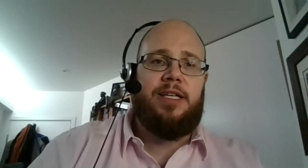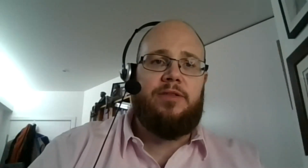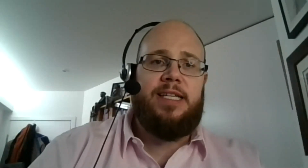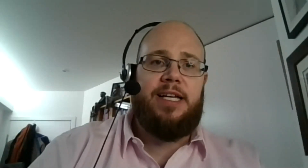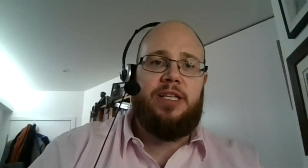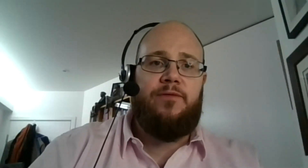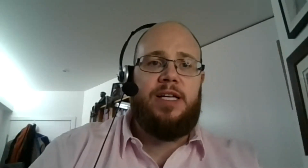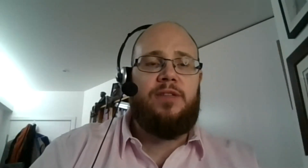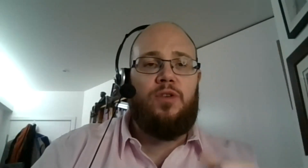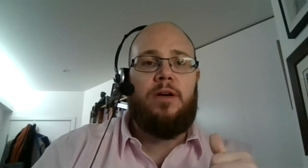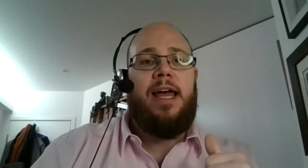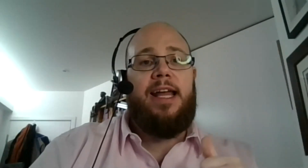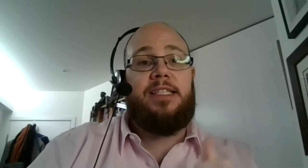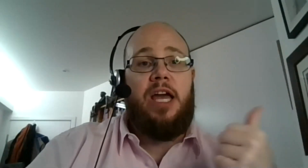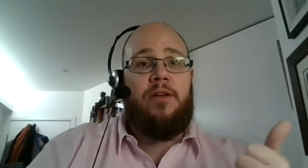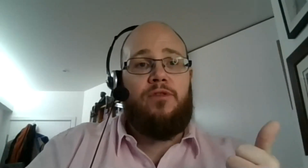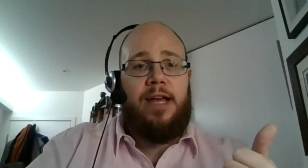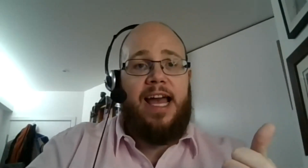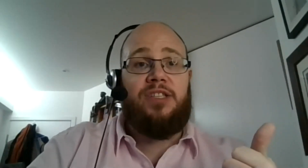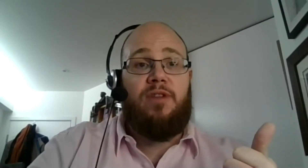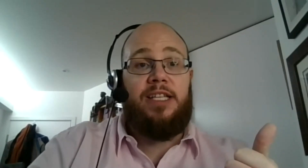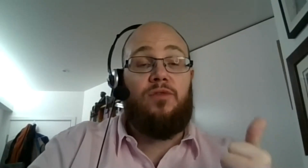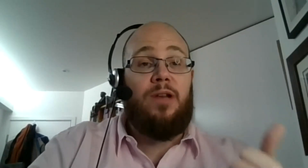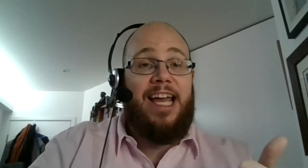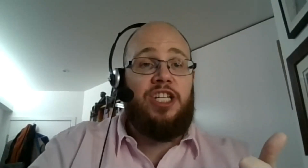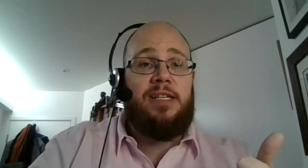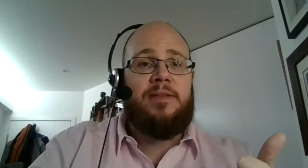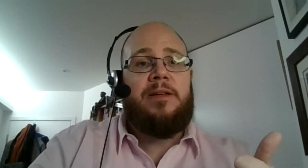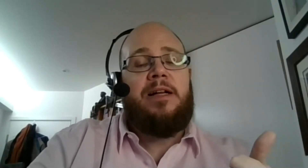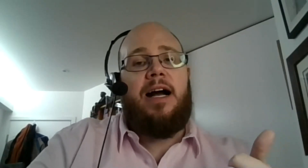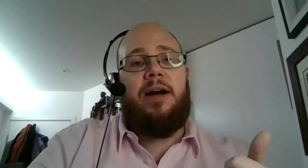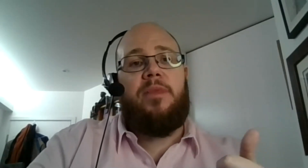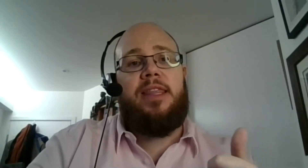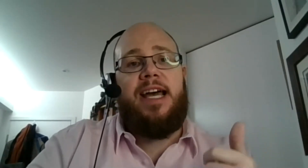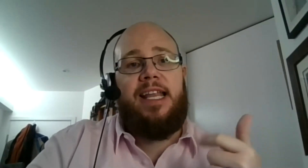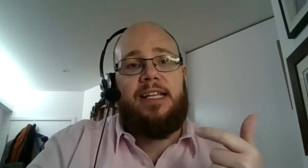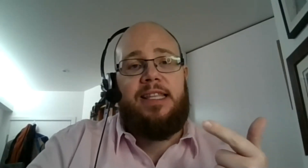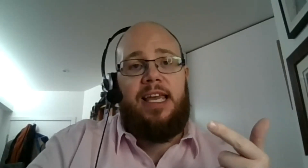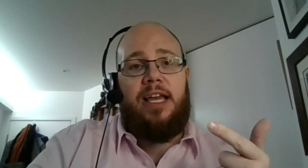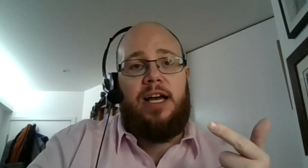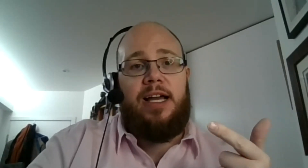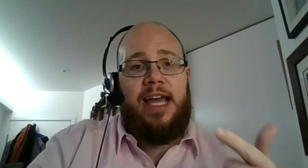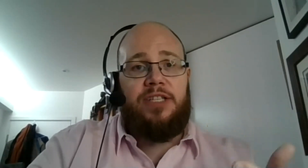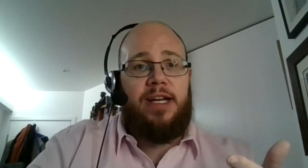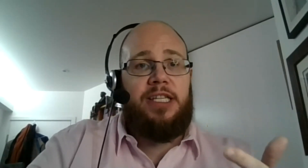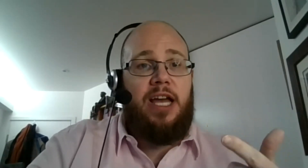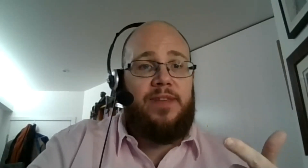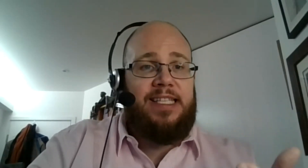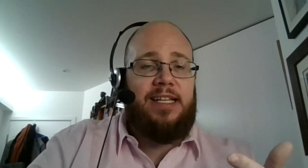on tiers. So first of all, it's the overall case rate of all ages. Then it's the case rate in the over